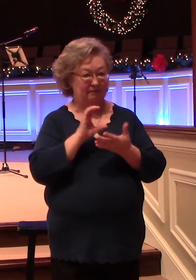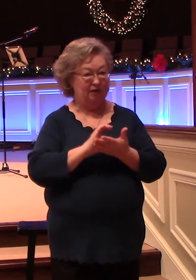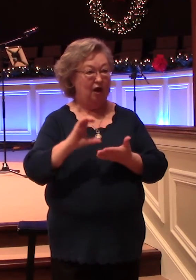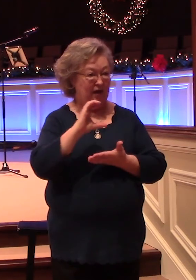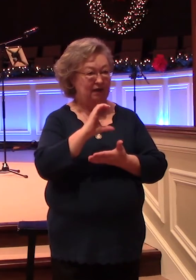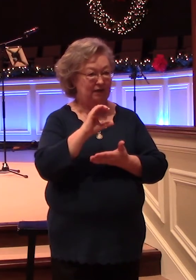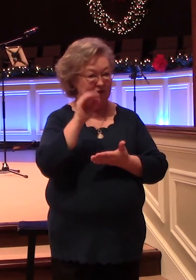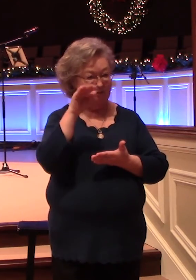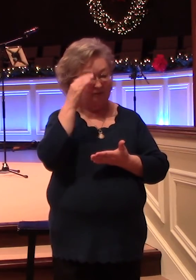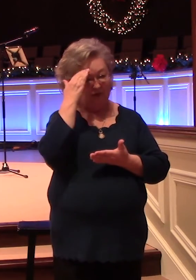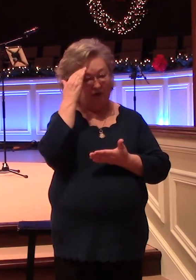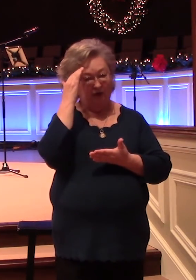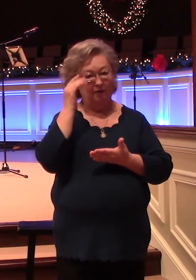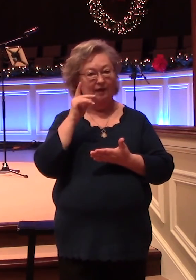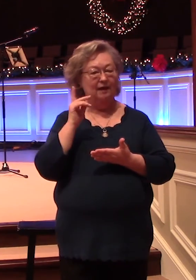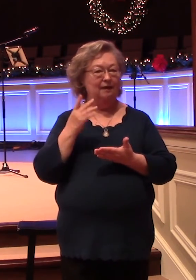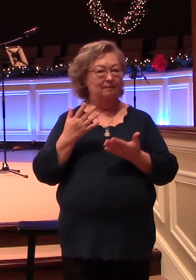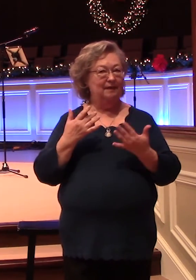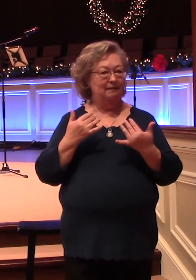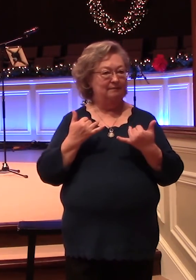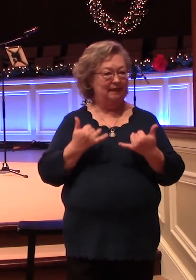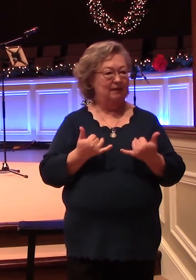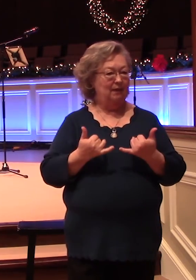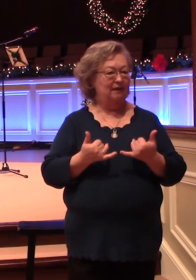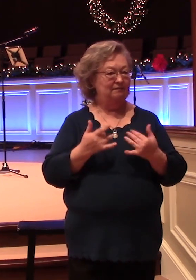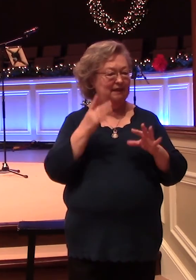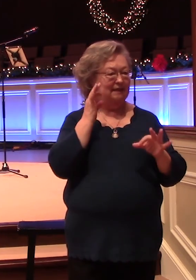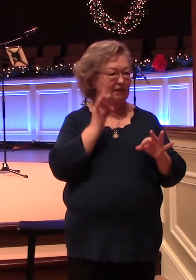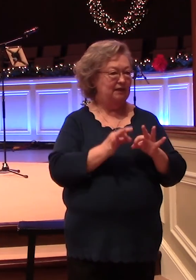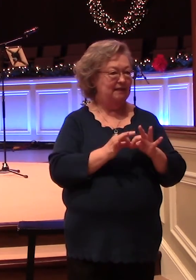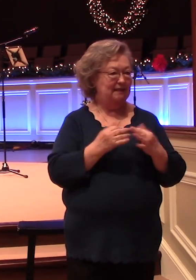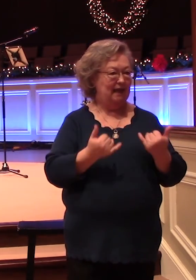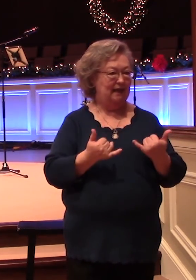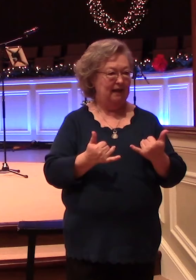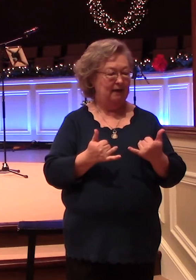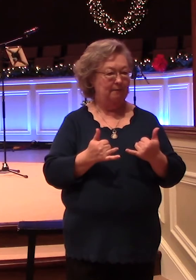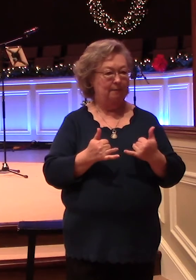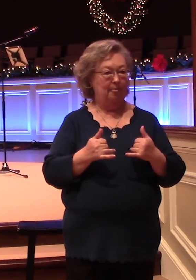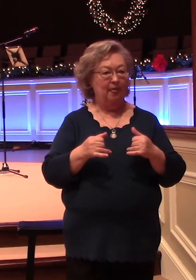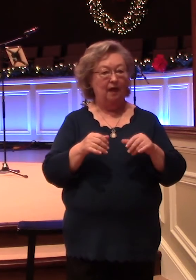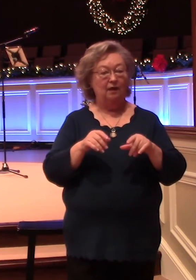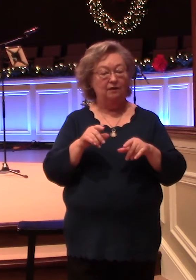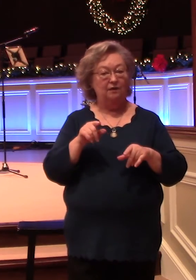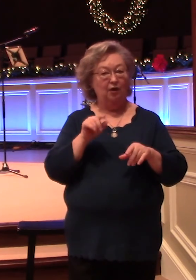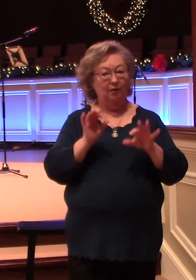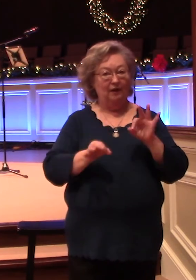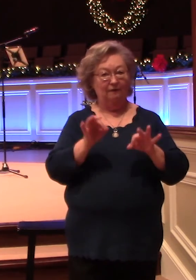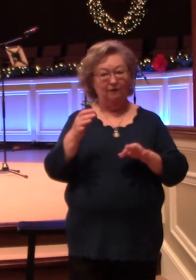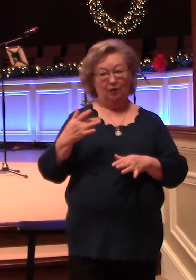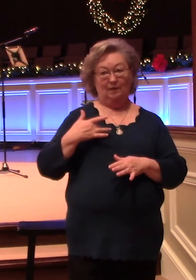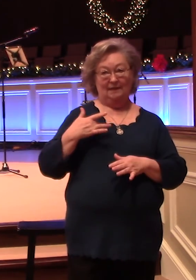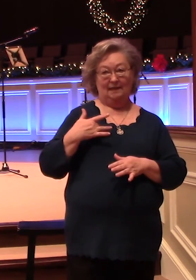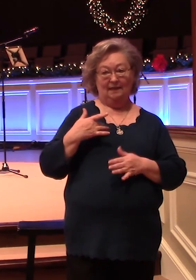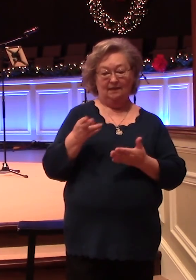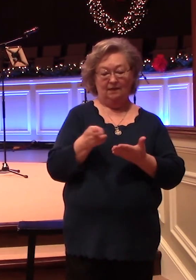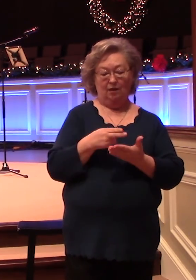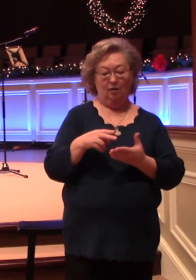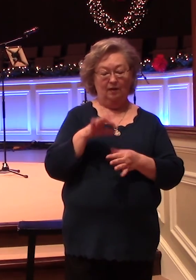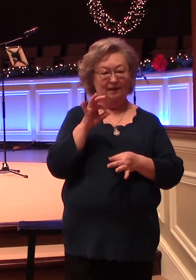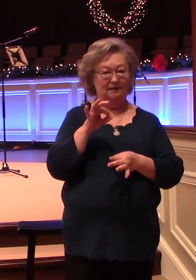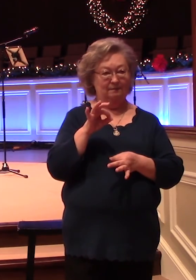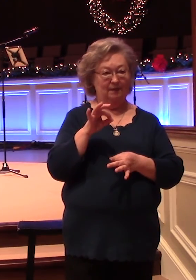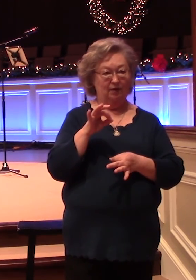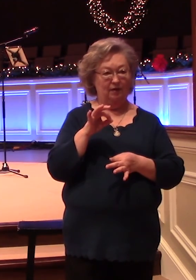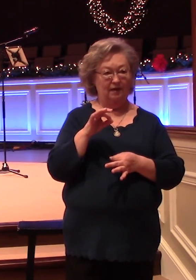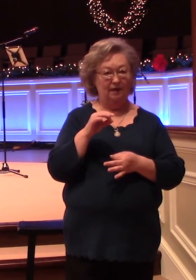excited about what all those next chapters look like. But church, if you sense the Holy Spirit drawing this sweet young lady to take this step of faith and to go